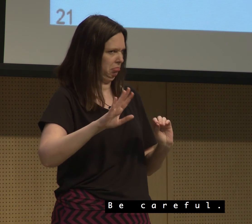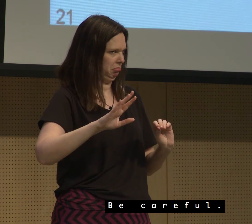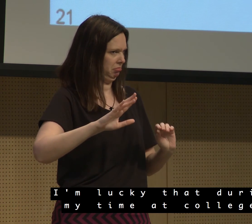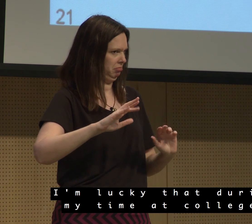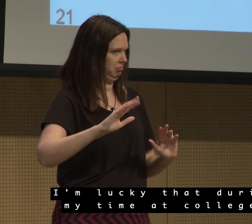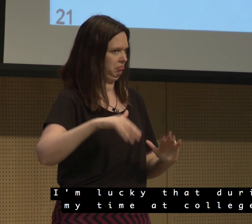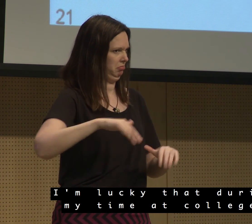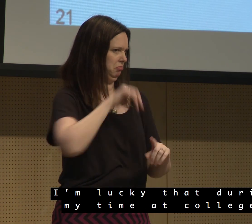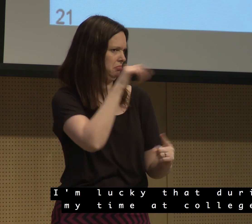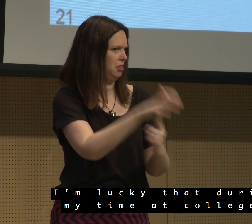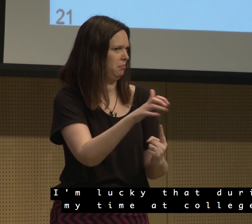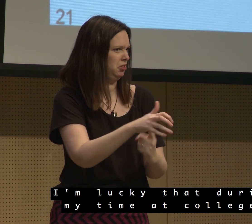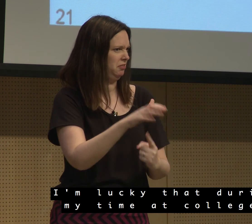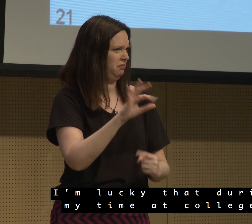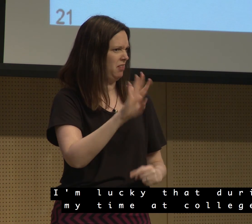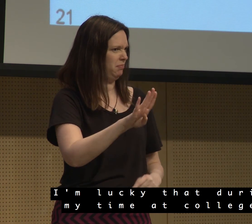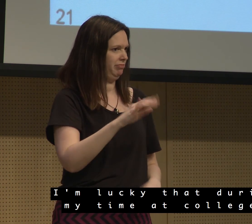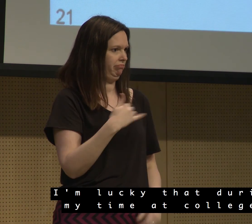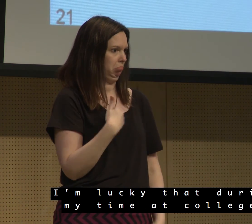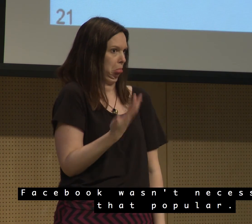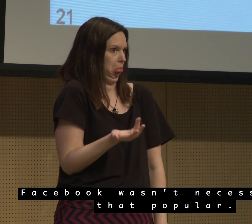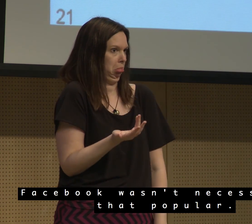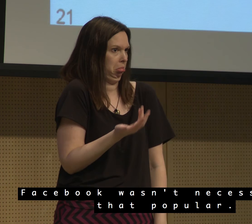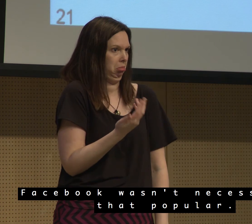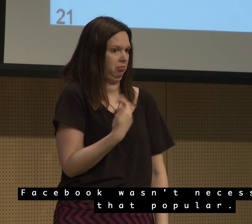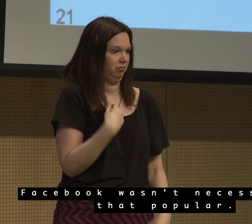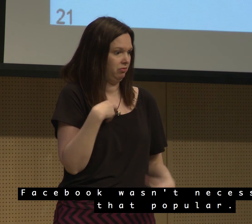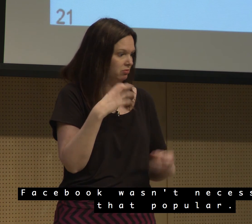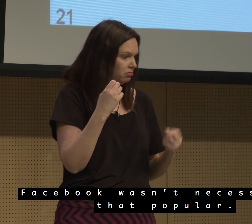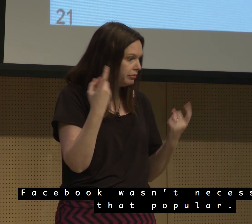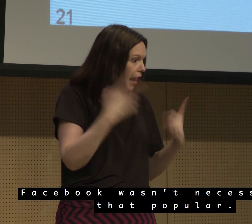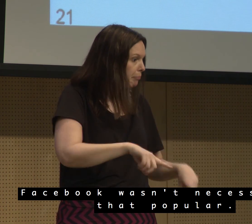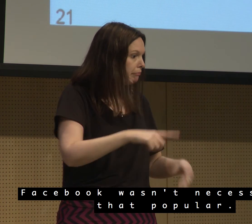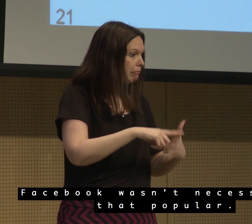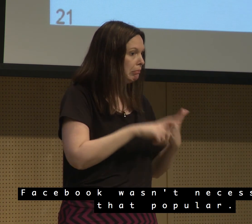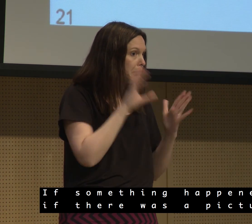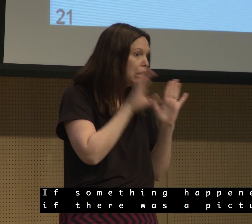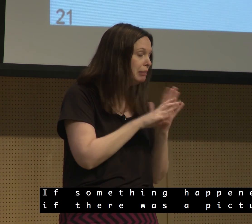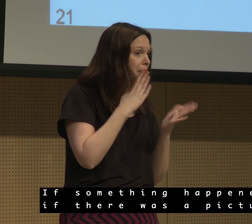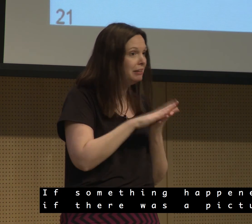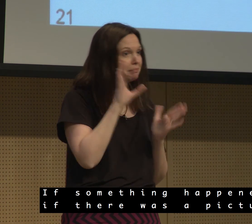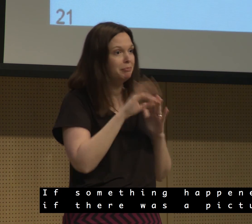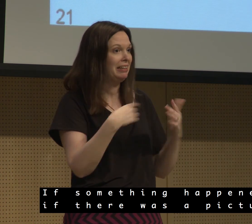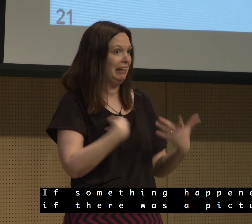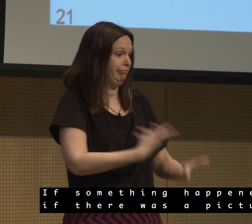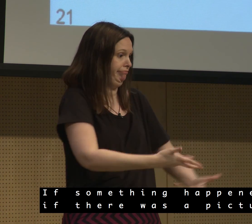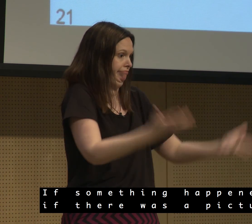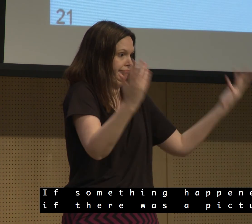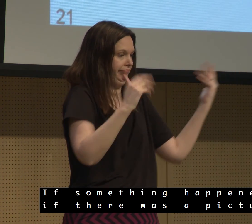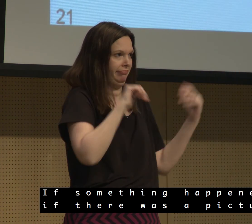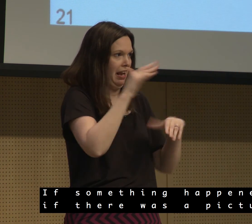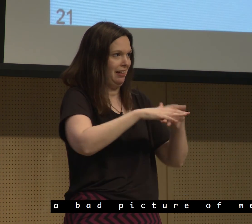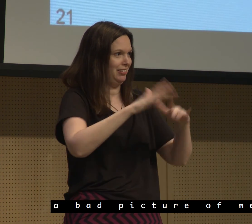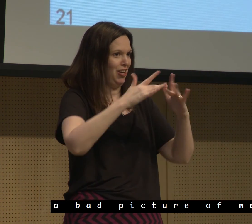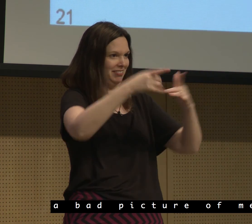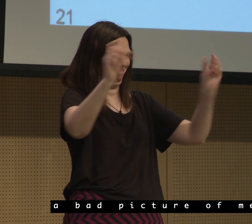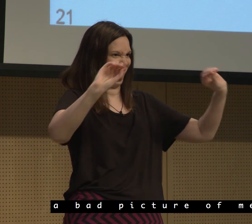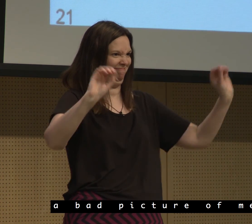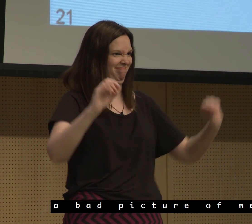I'm lucky that during my time at college, Facebook wasn't necessarily that popular. if something happened, if there was a picture, a bad